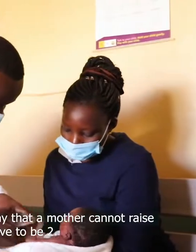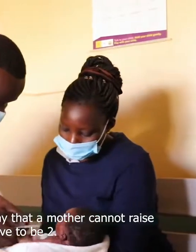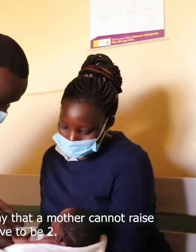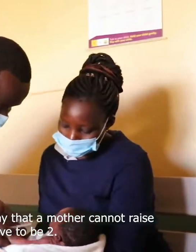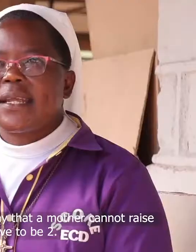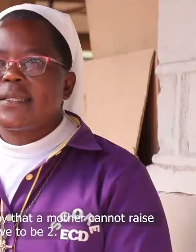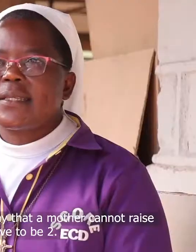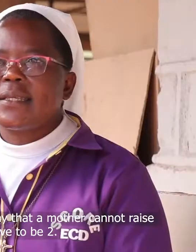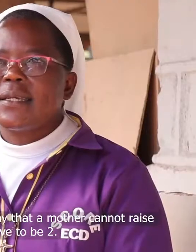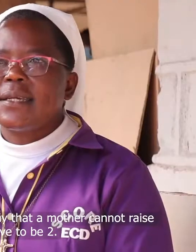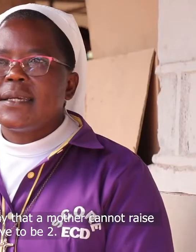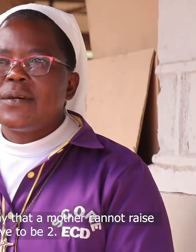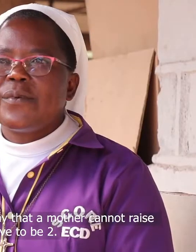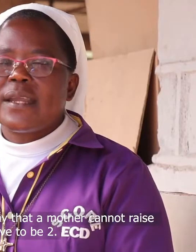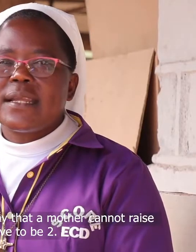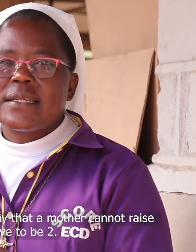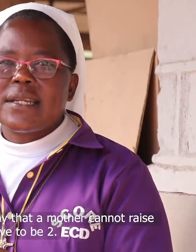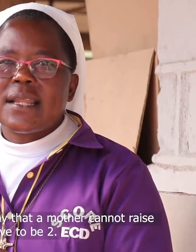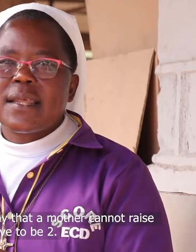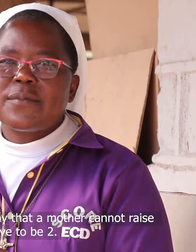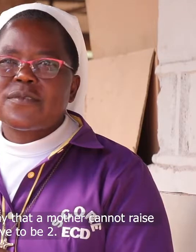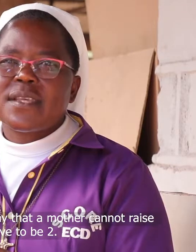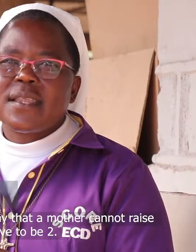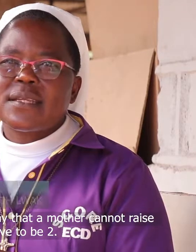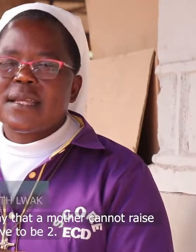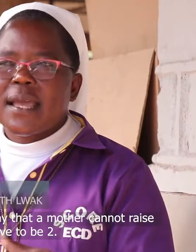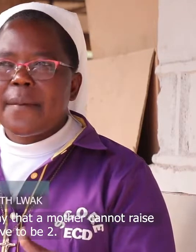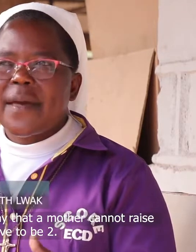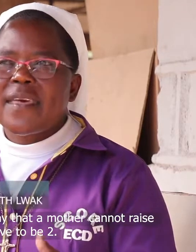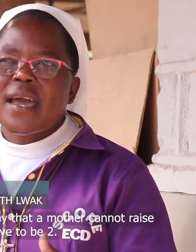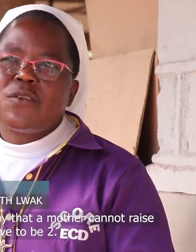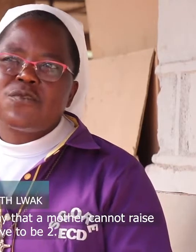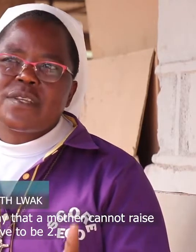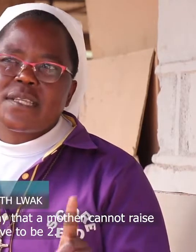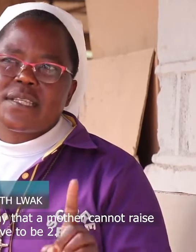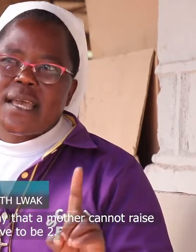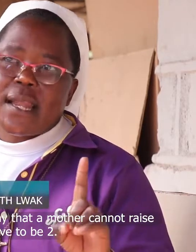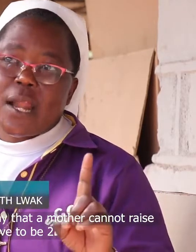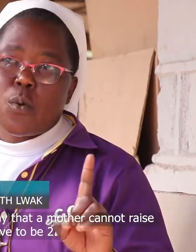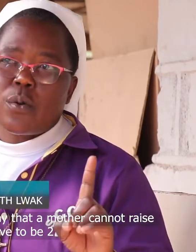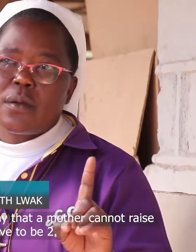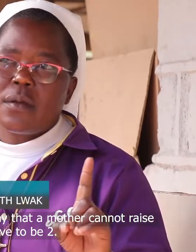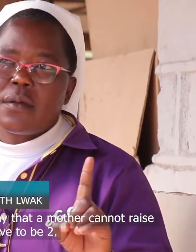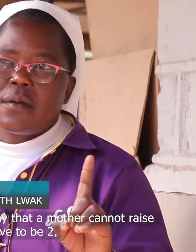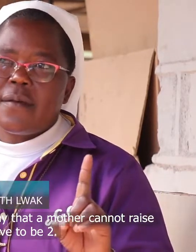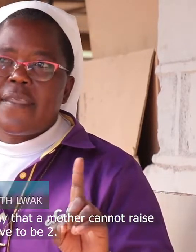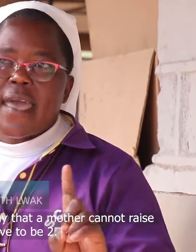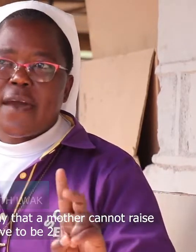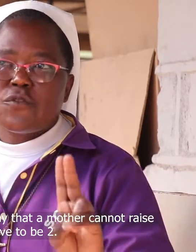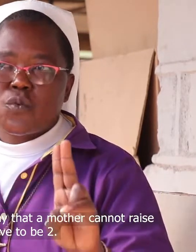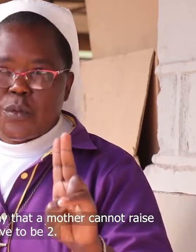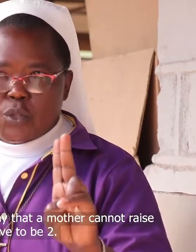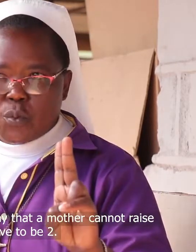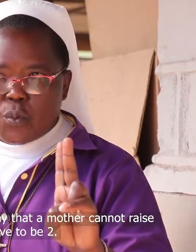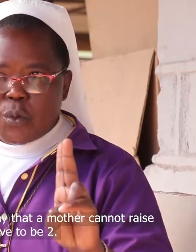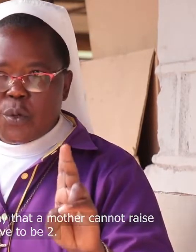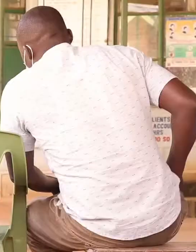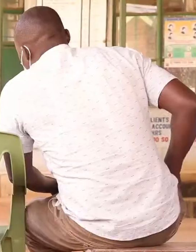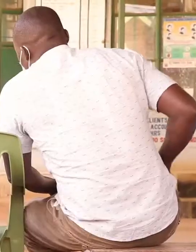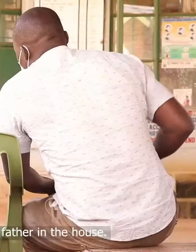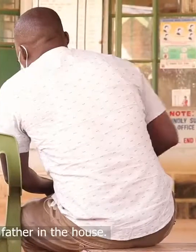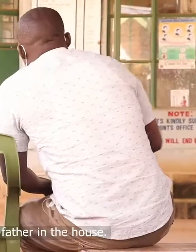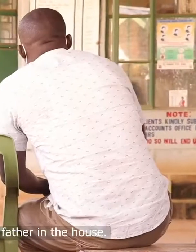healthy. Male partners, we really train them to say that a mother cannot raise a child alone. They have to be